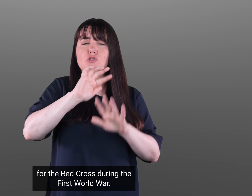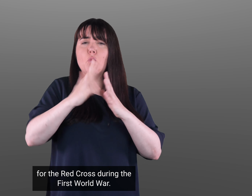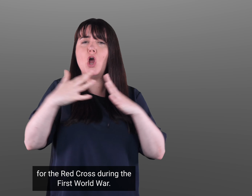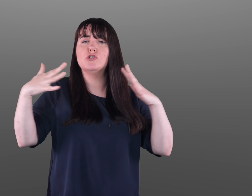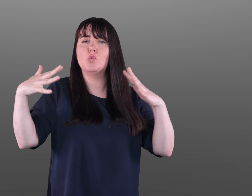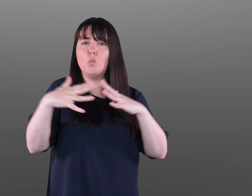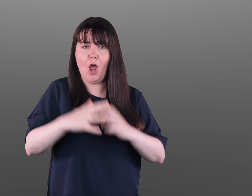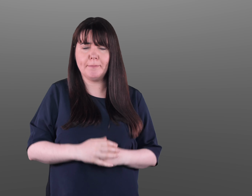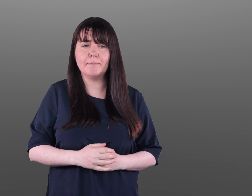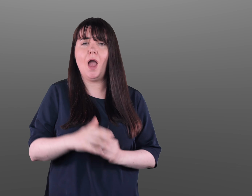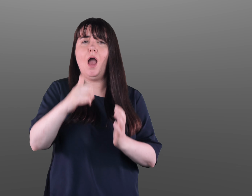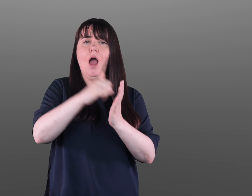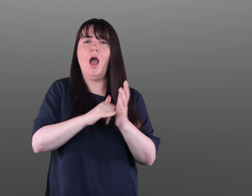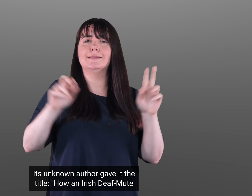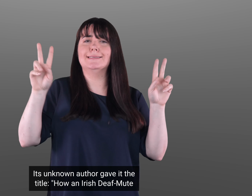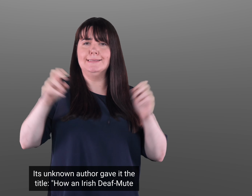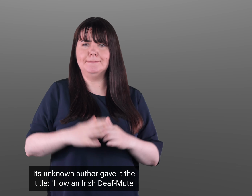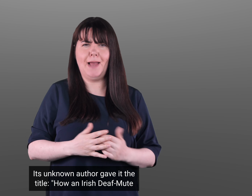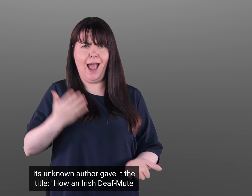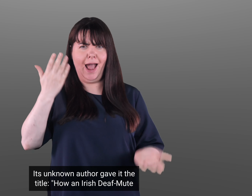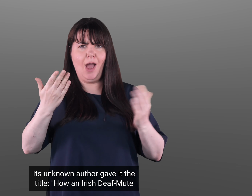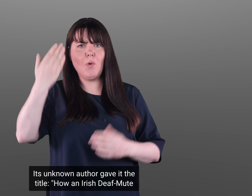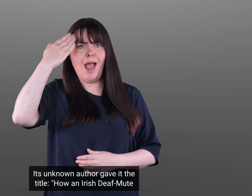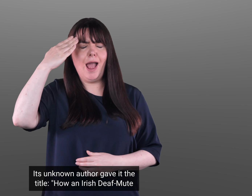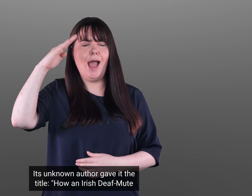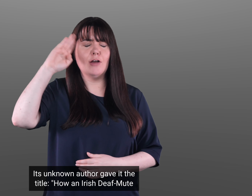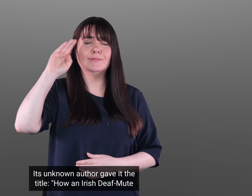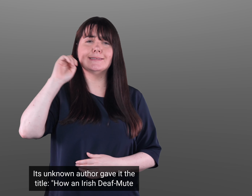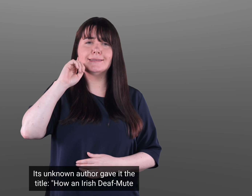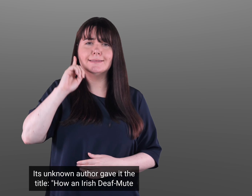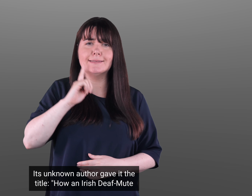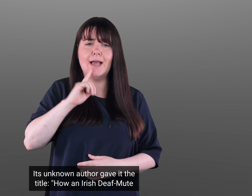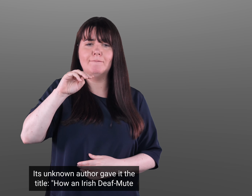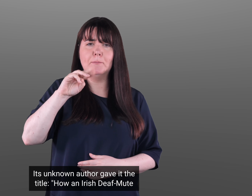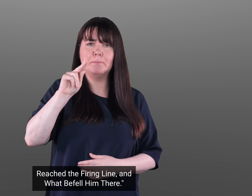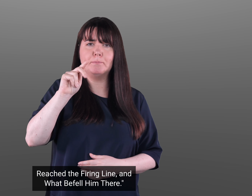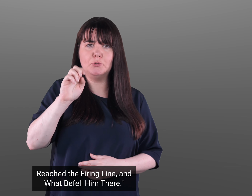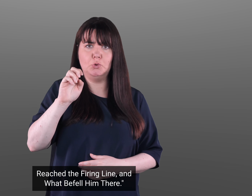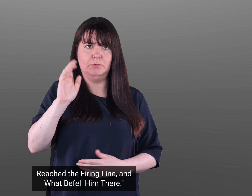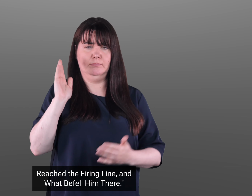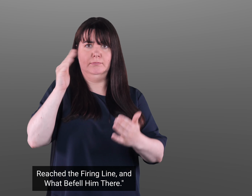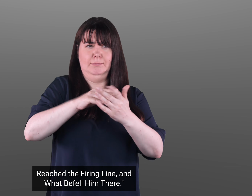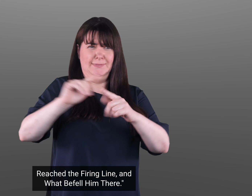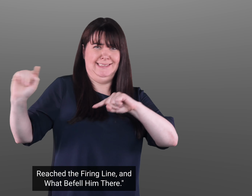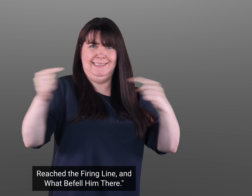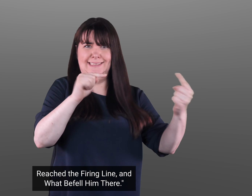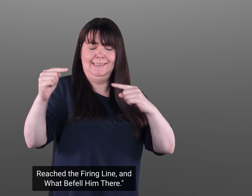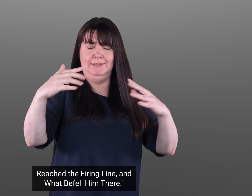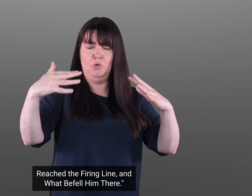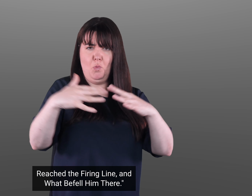First World War. Its unknown author gave it the title How an Irish Deaf Mute Reached the Firing Line and What Befell Him